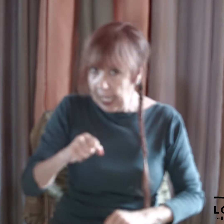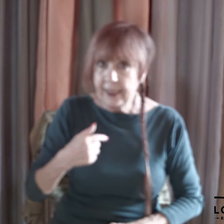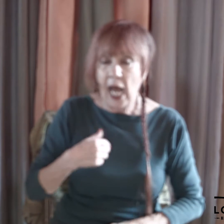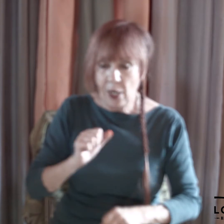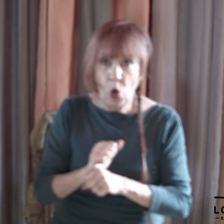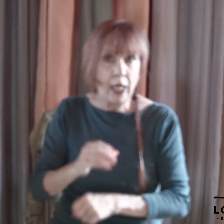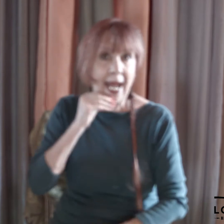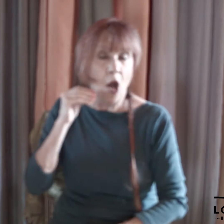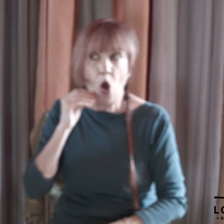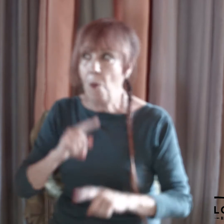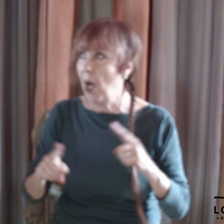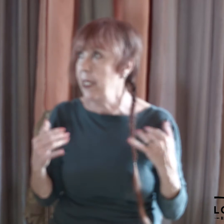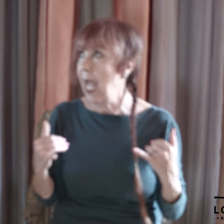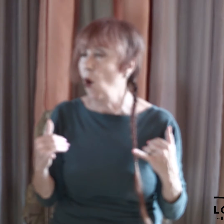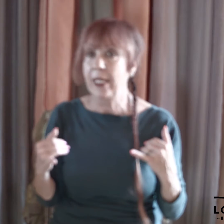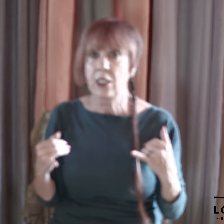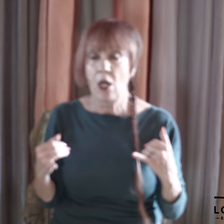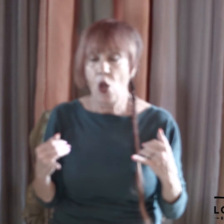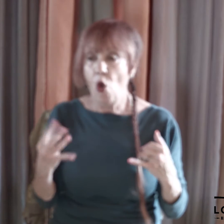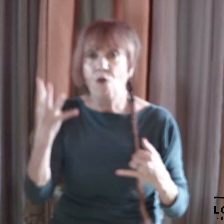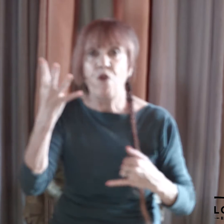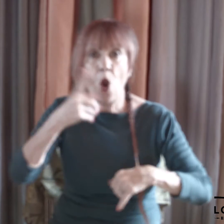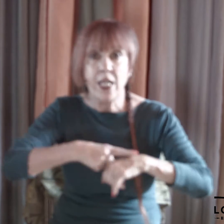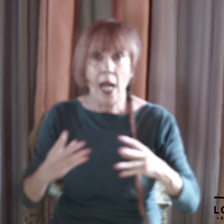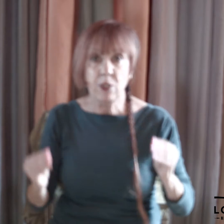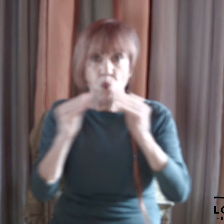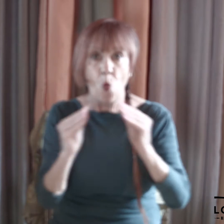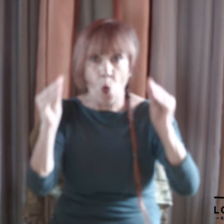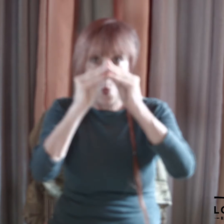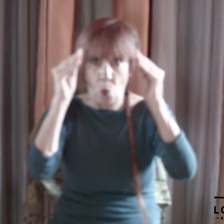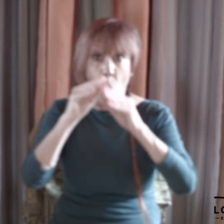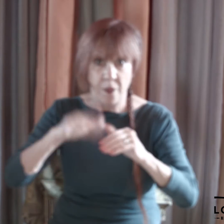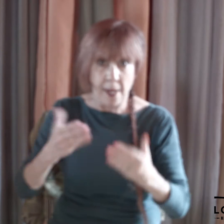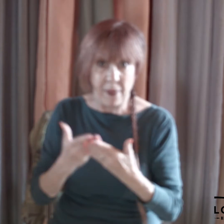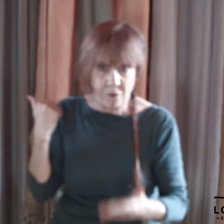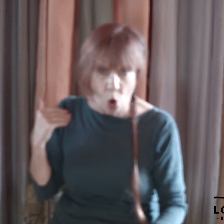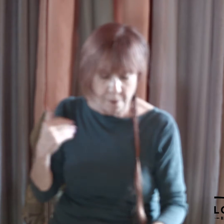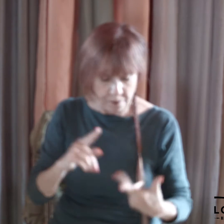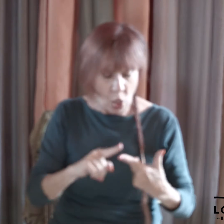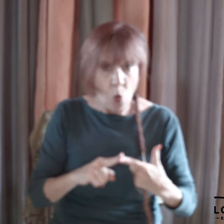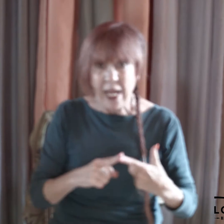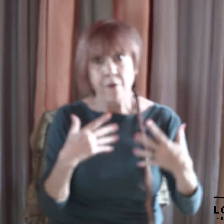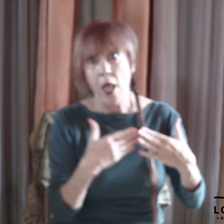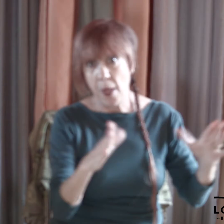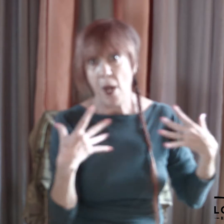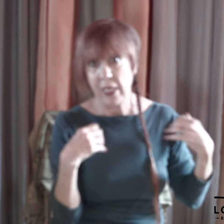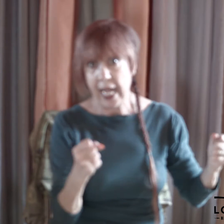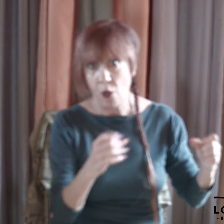from home, is probably at least 4 times what it was, because we have the entire public health crisis to worry